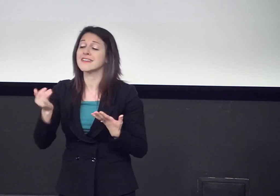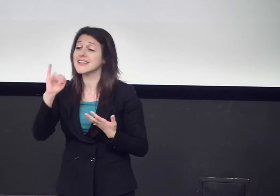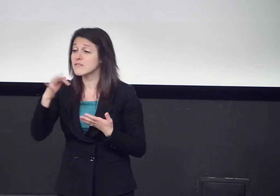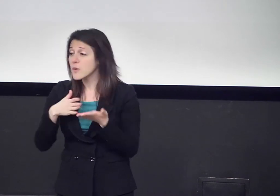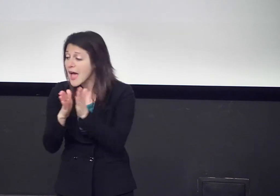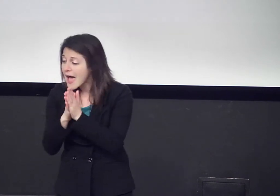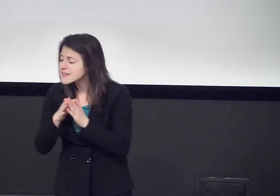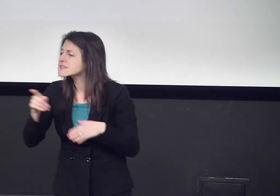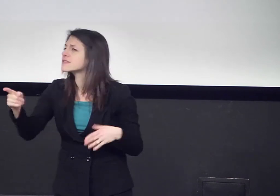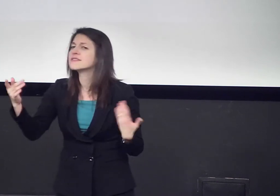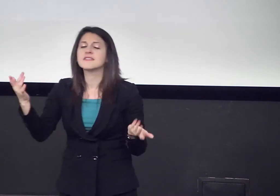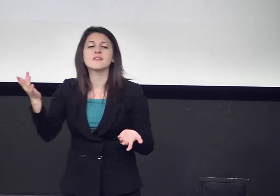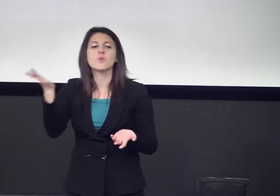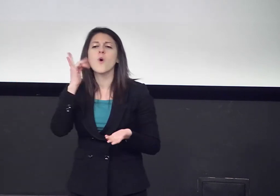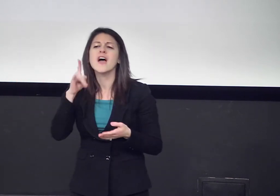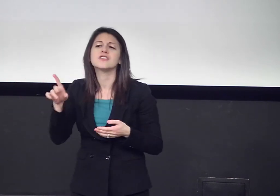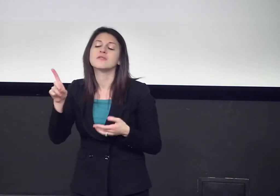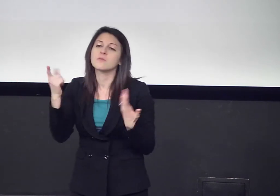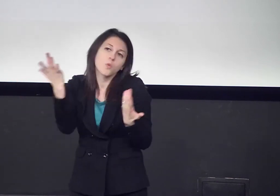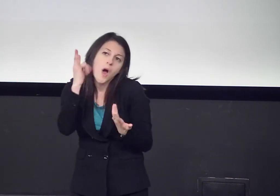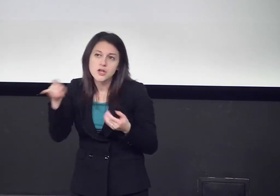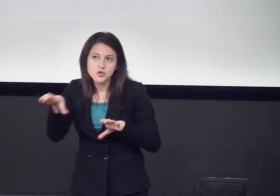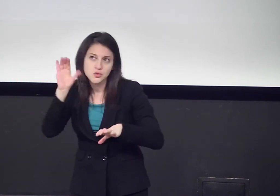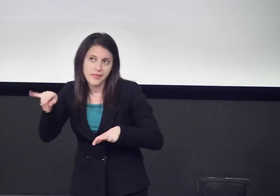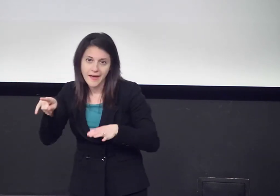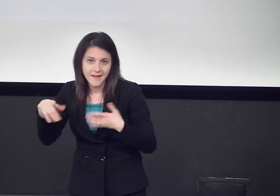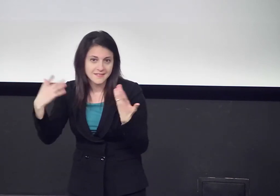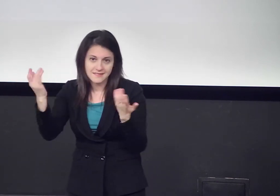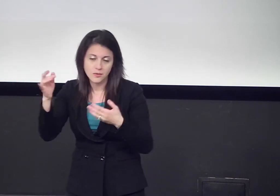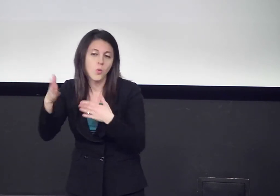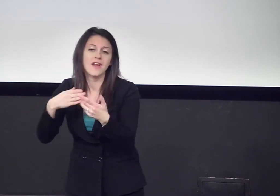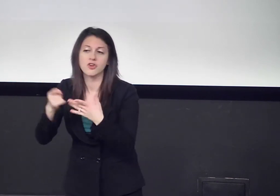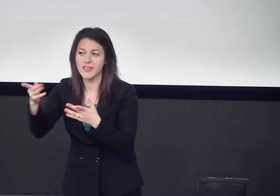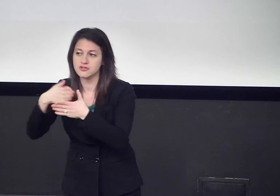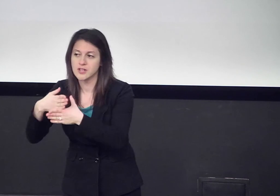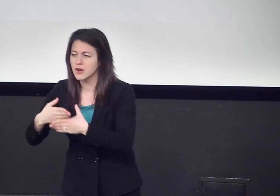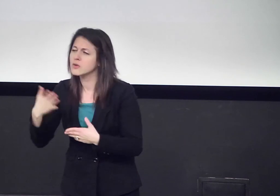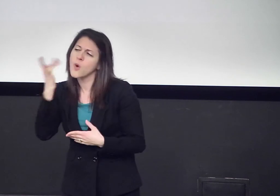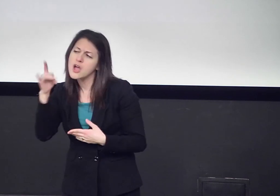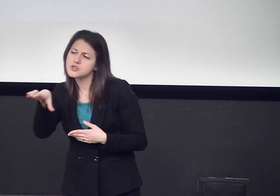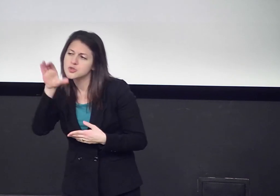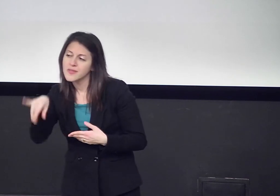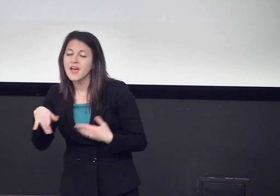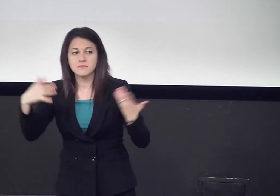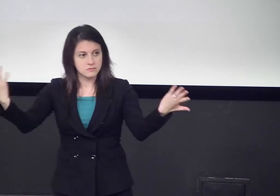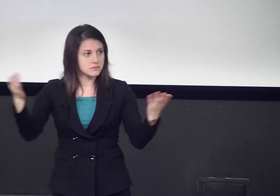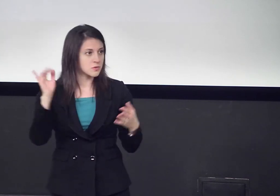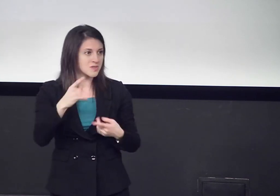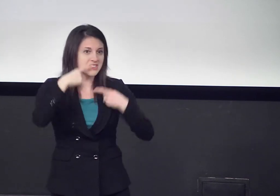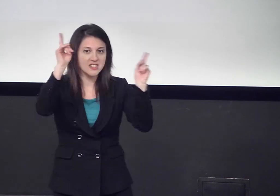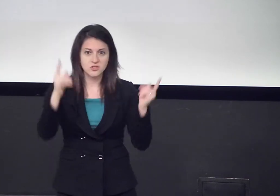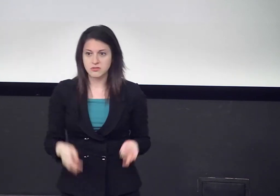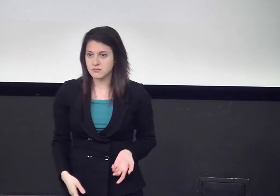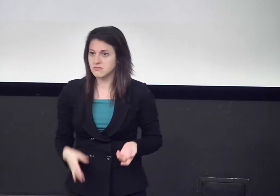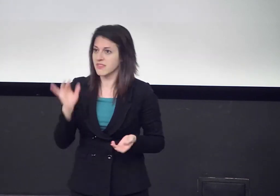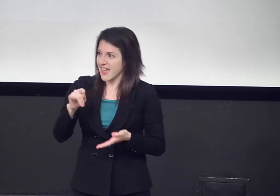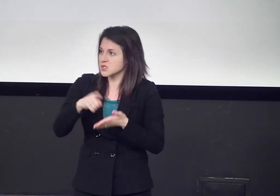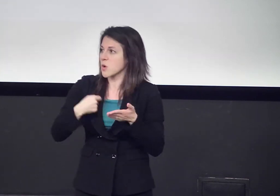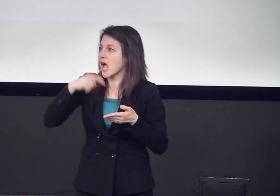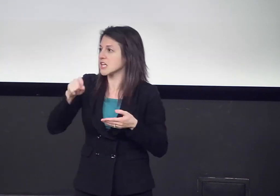Interpreters often decide to make decisions based on what they feel would be successful for the interpretation. And when I asked them why they did